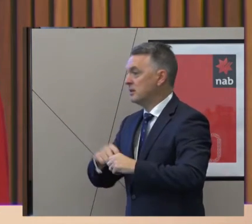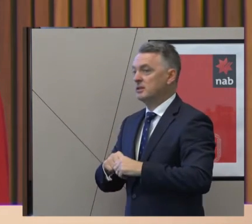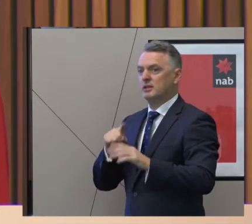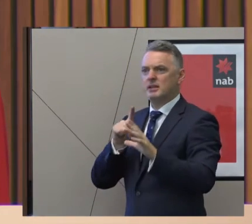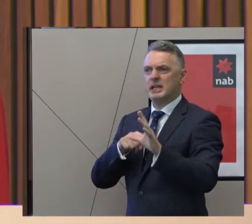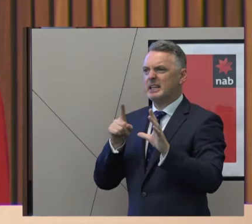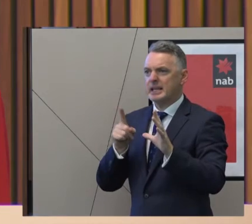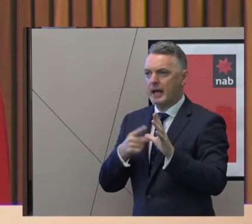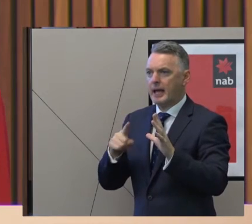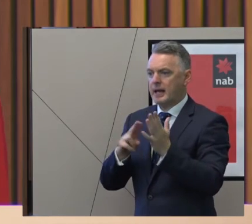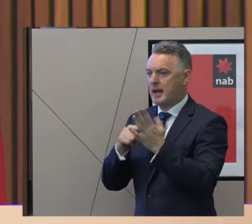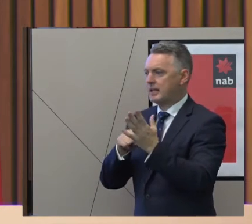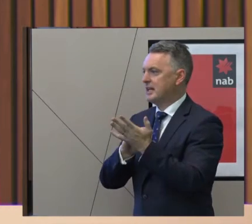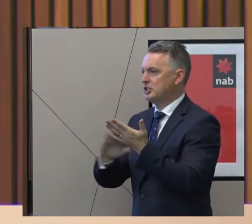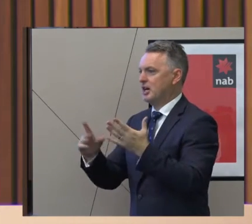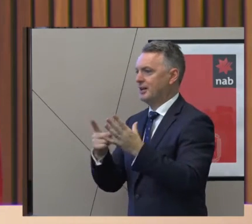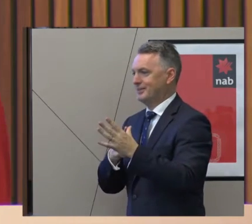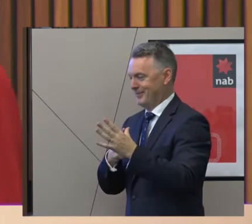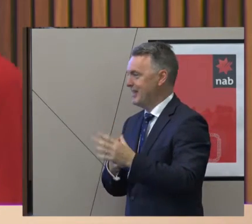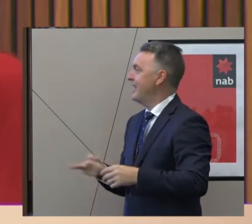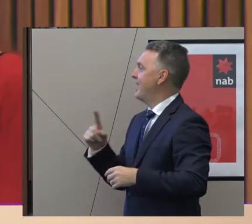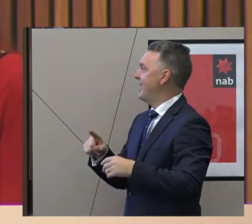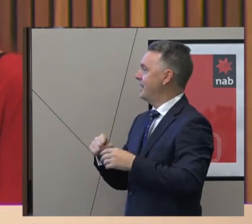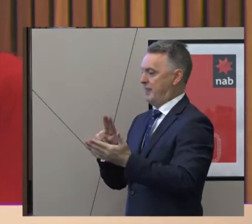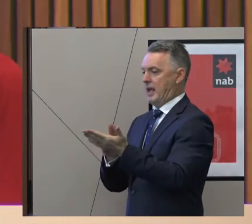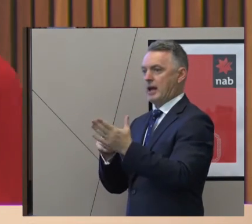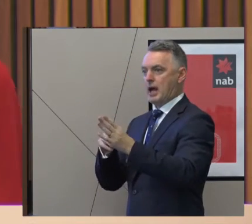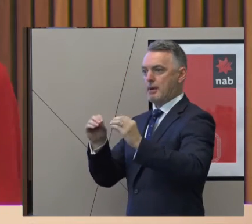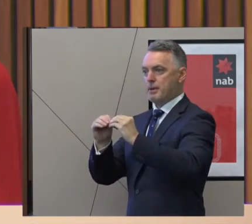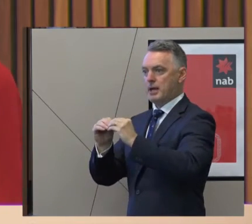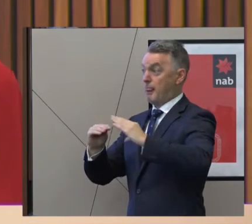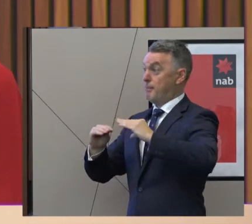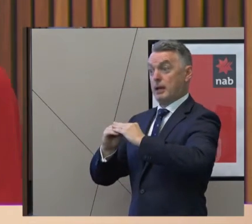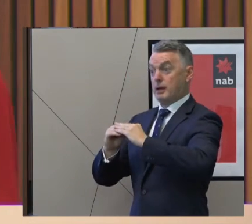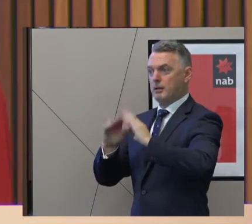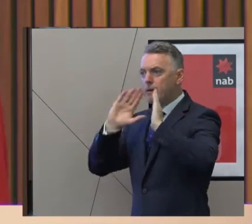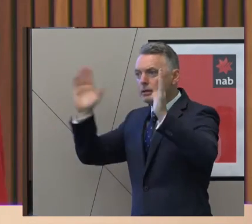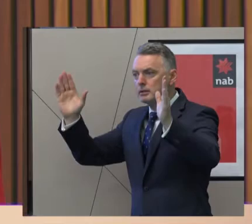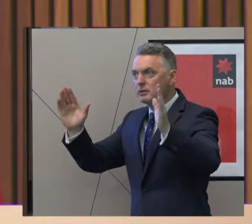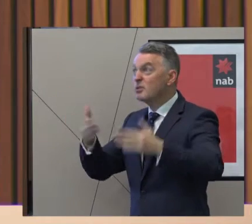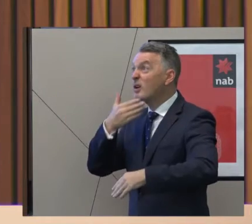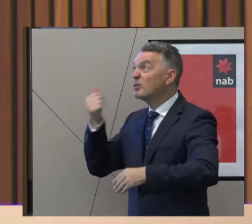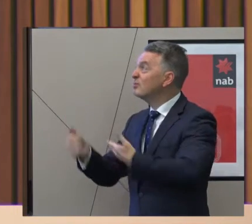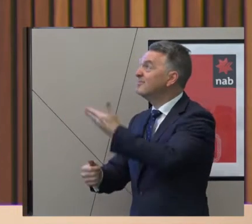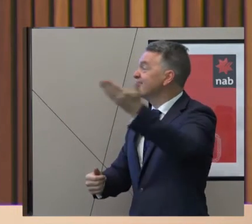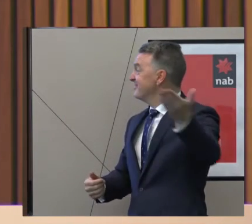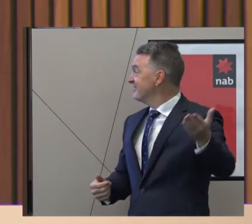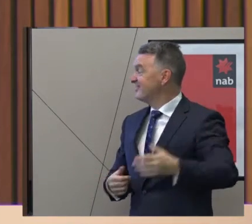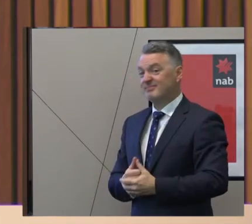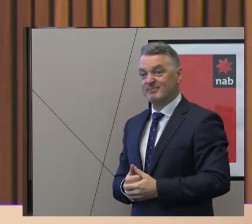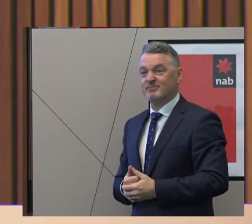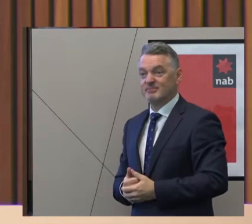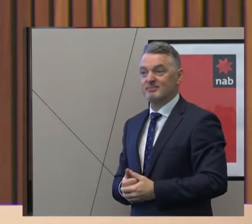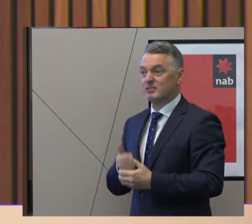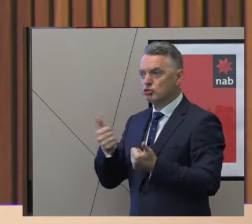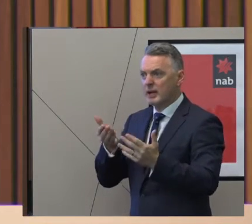Natasha, she's done a great job. And look, the National Australia Bank, how fabulous, what a great facility. The access,